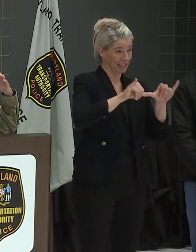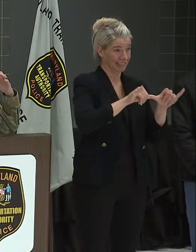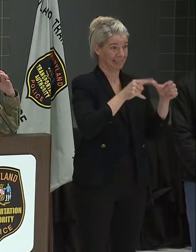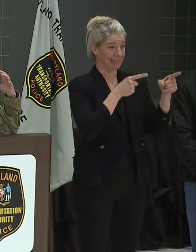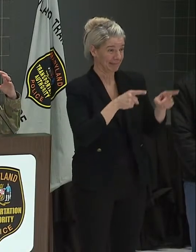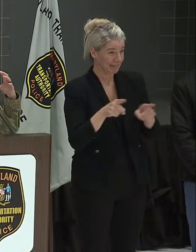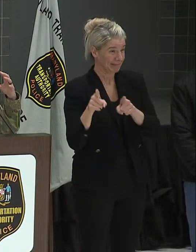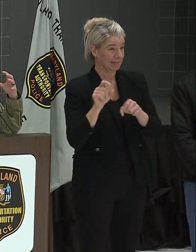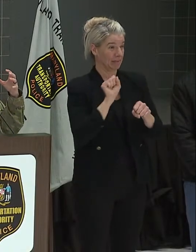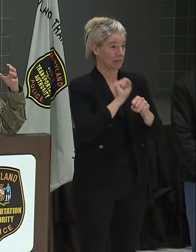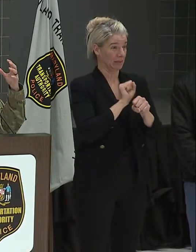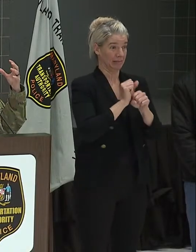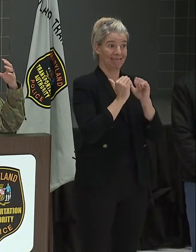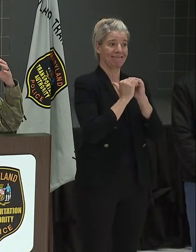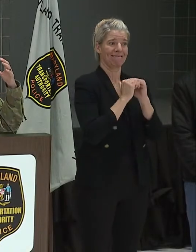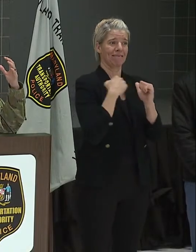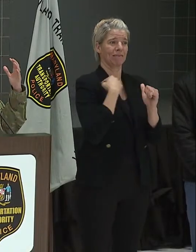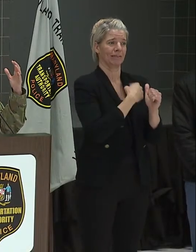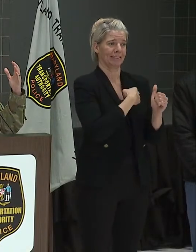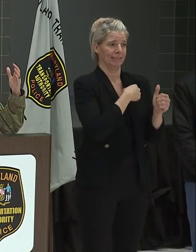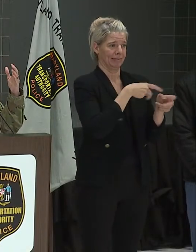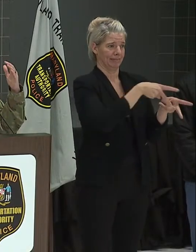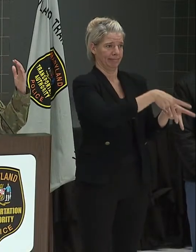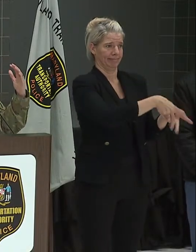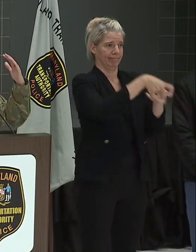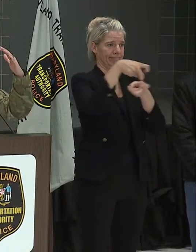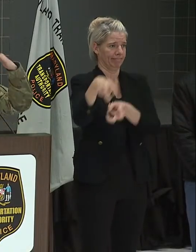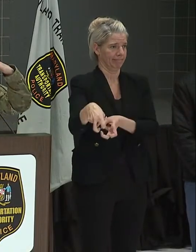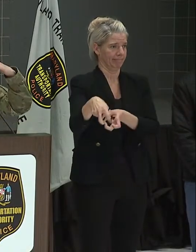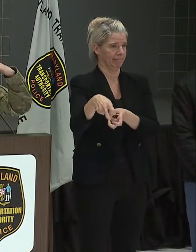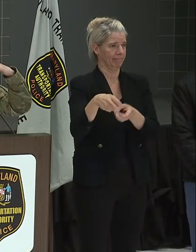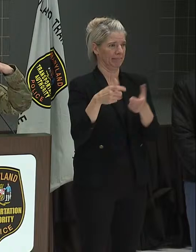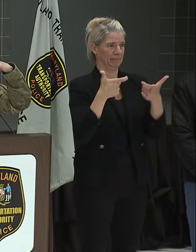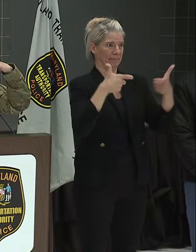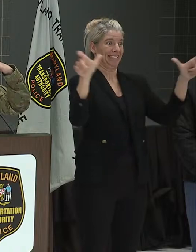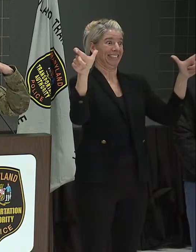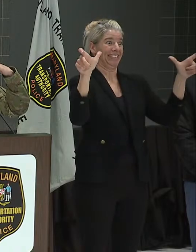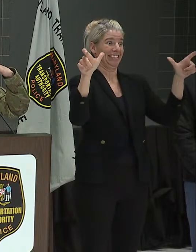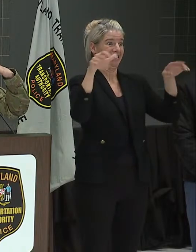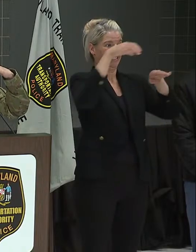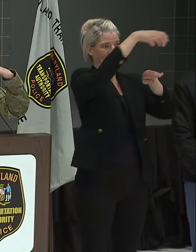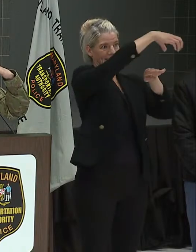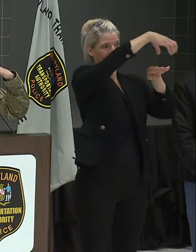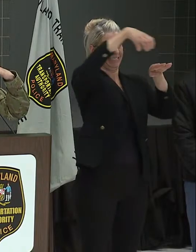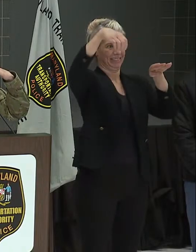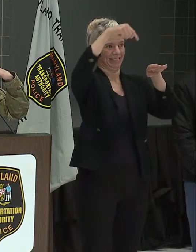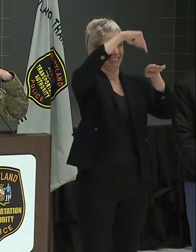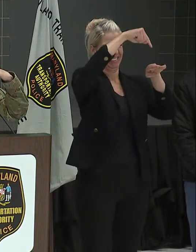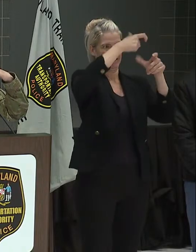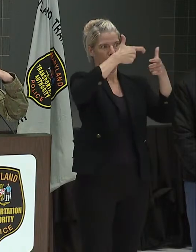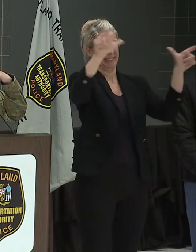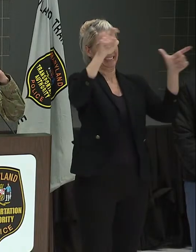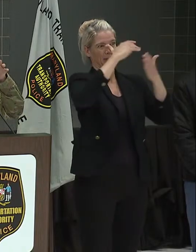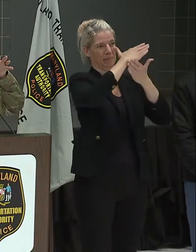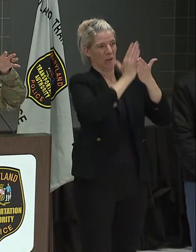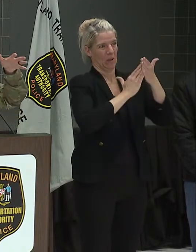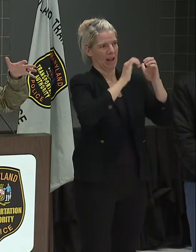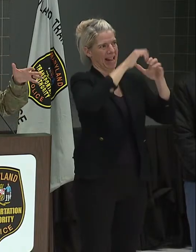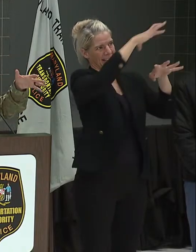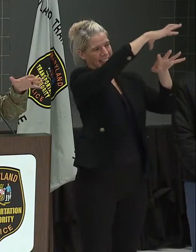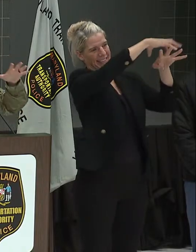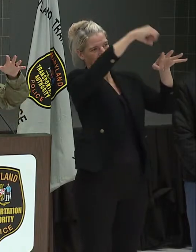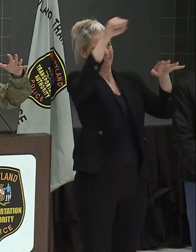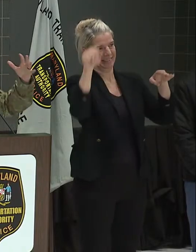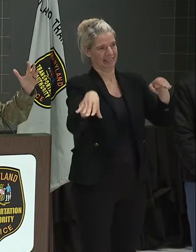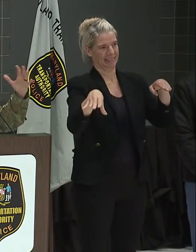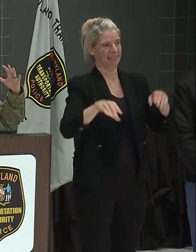work on how we're going to remove that massive span that's on top, laying across, and on the side of the dolly. You've also